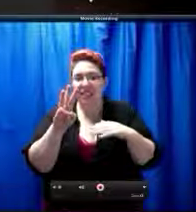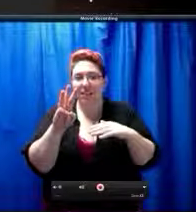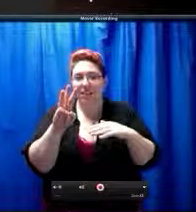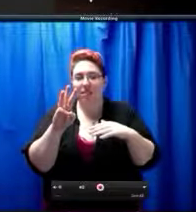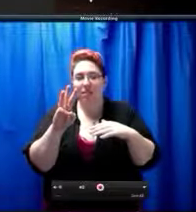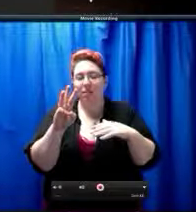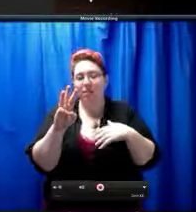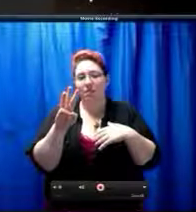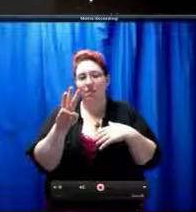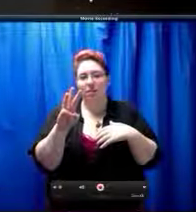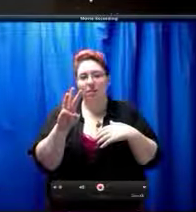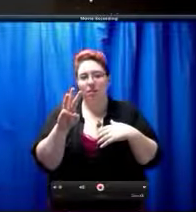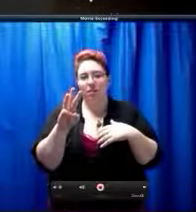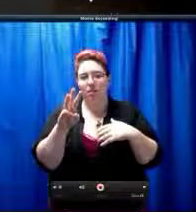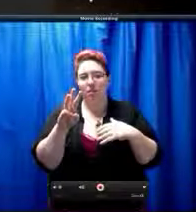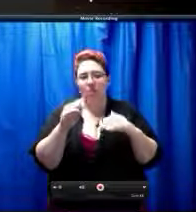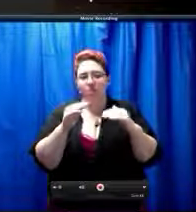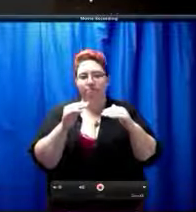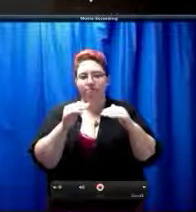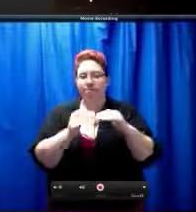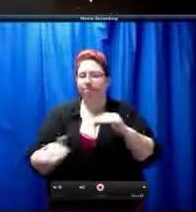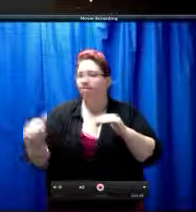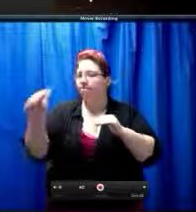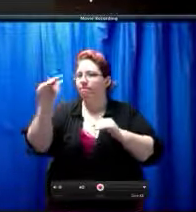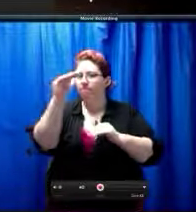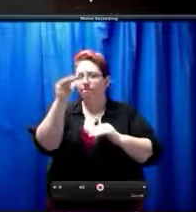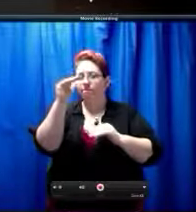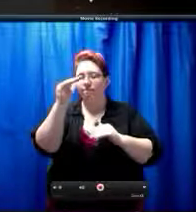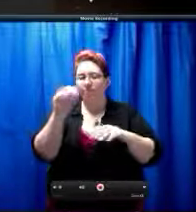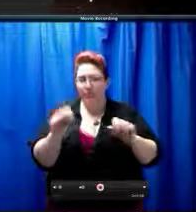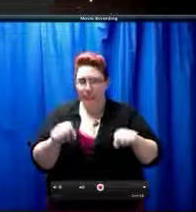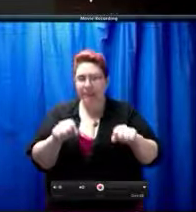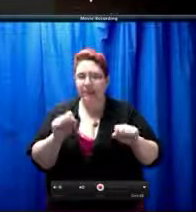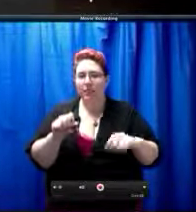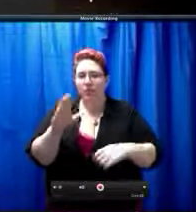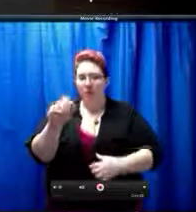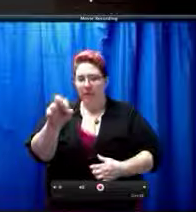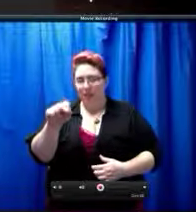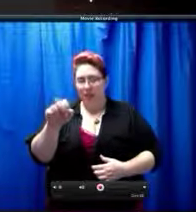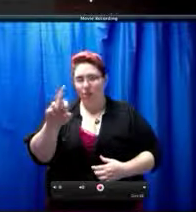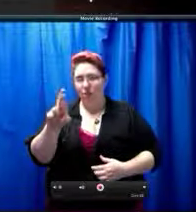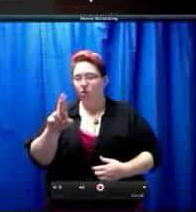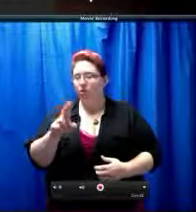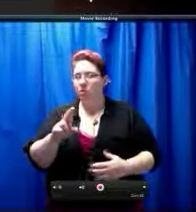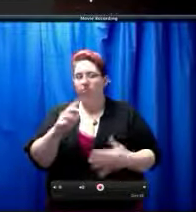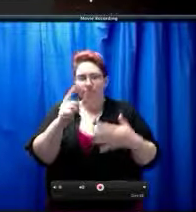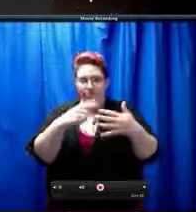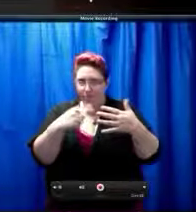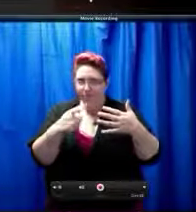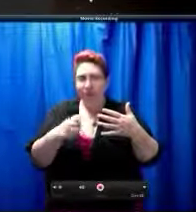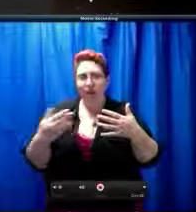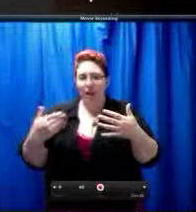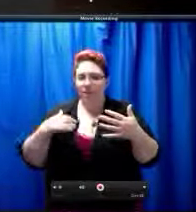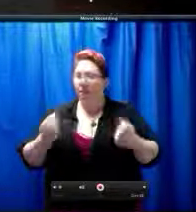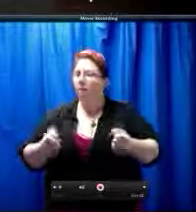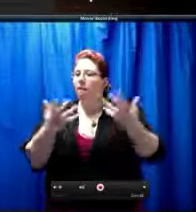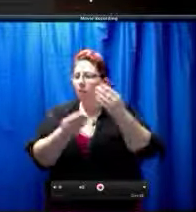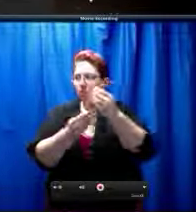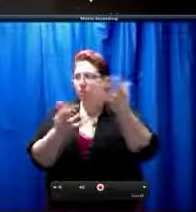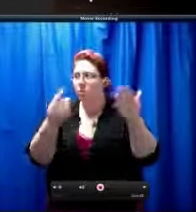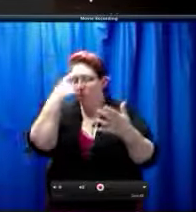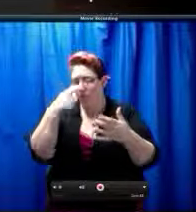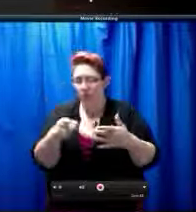more likely. Add alcohol, drugs, and all those other things, and we've got even more problems. So, a lot of really good